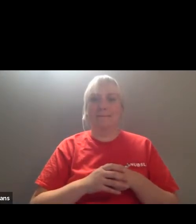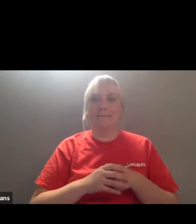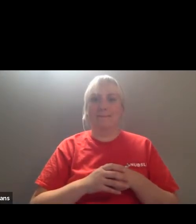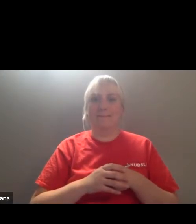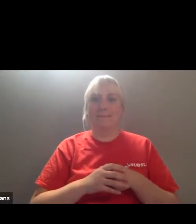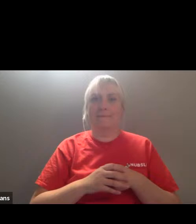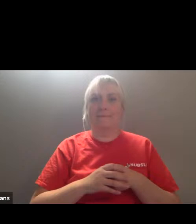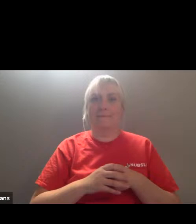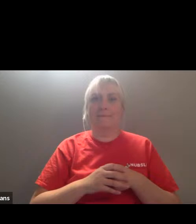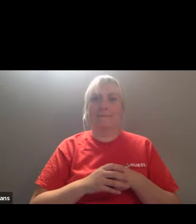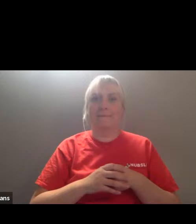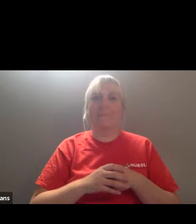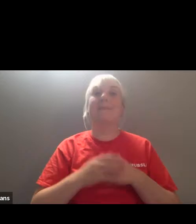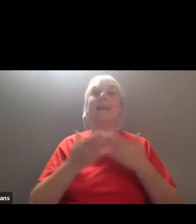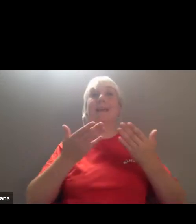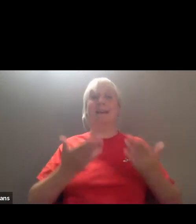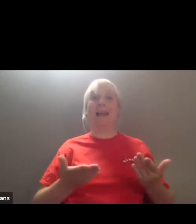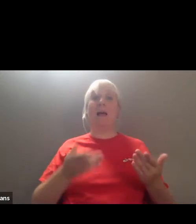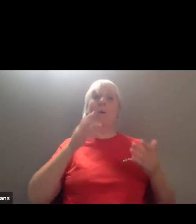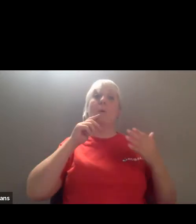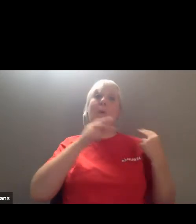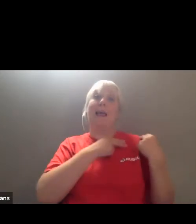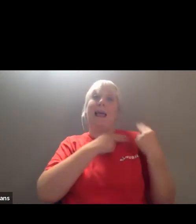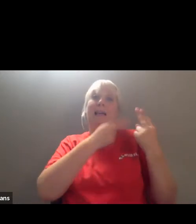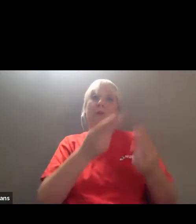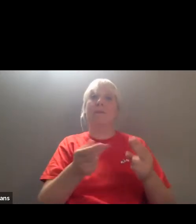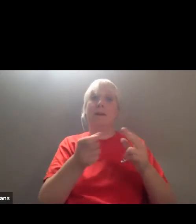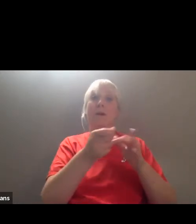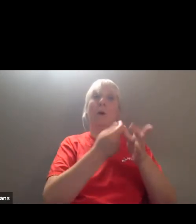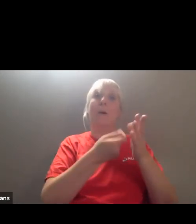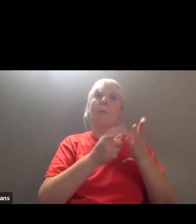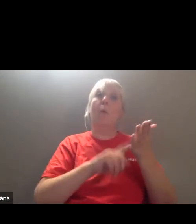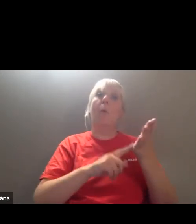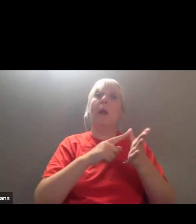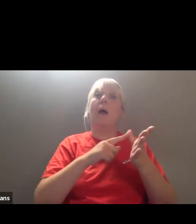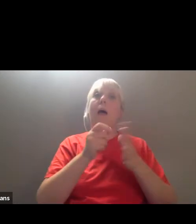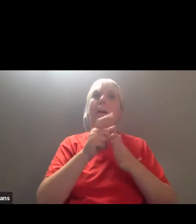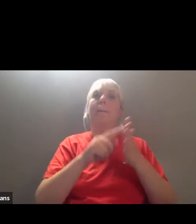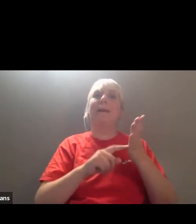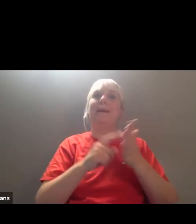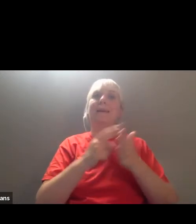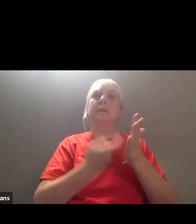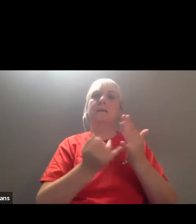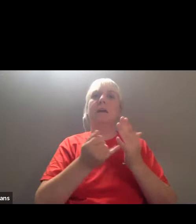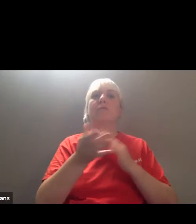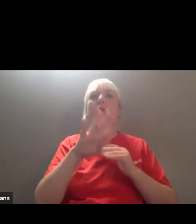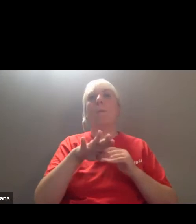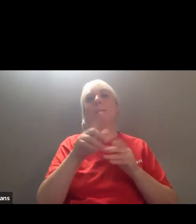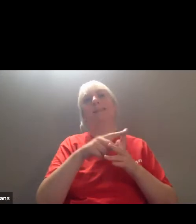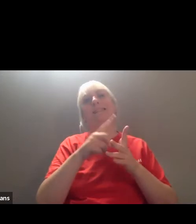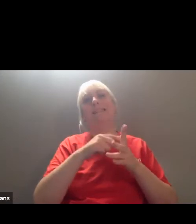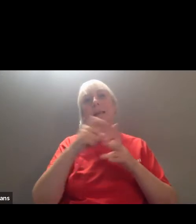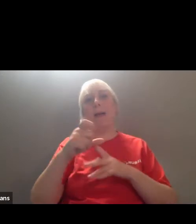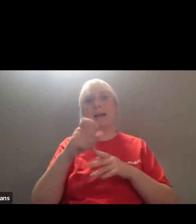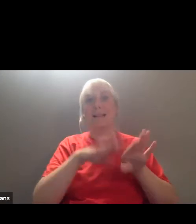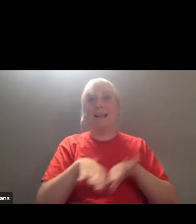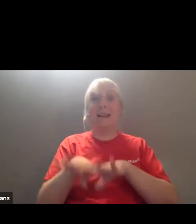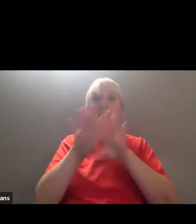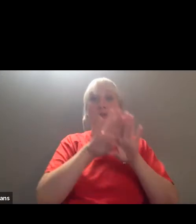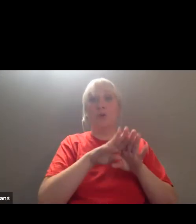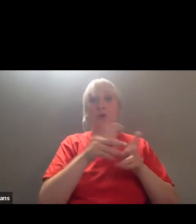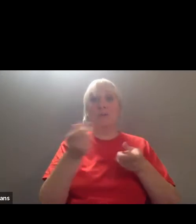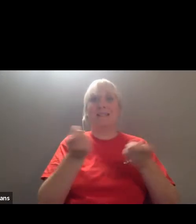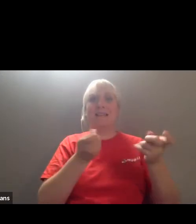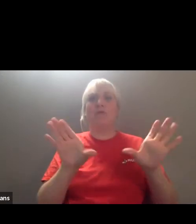So I'm about to hand over to Paula Peters from DPAC's National Steering Group, who is also chair of Bromley and